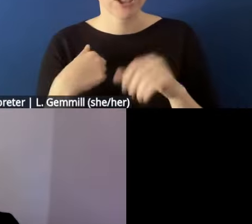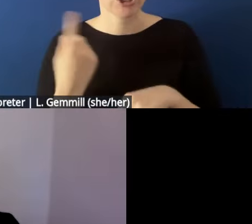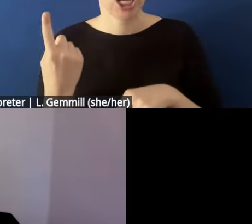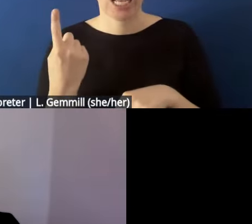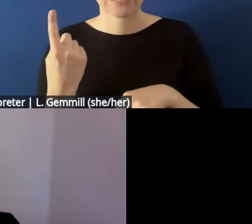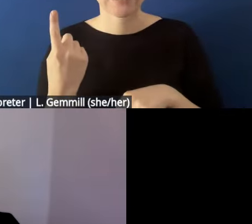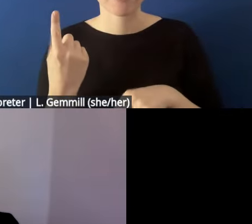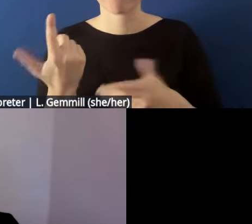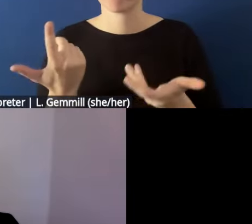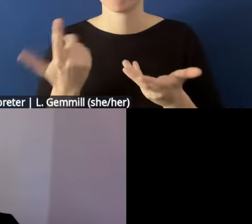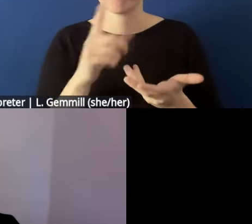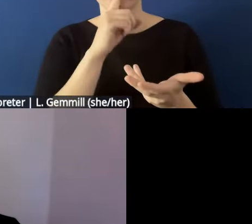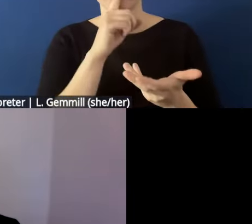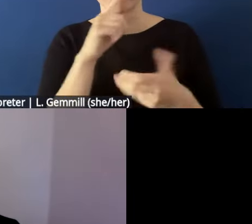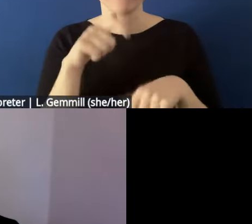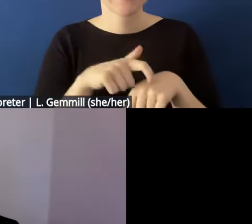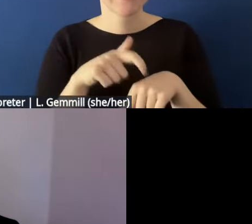there's no timeline.